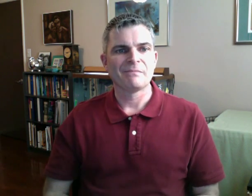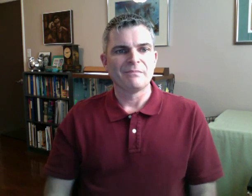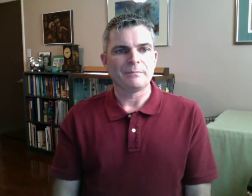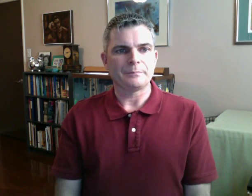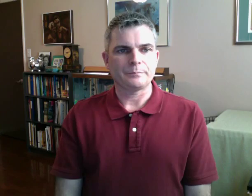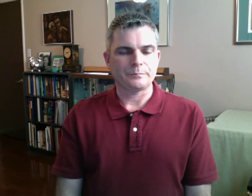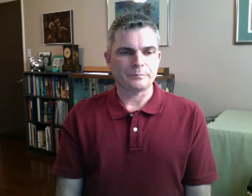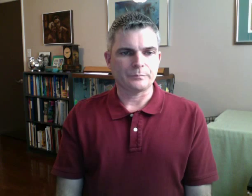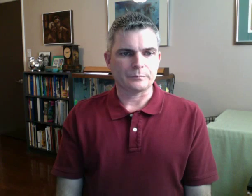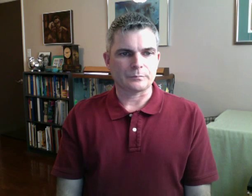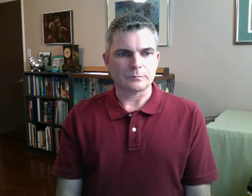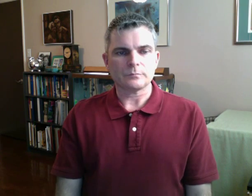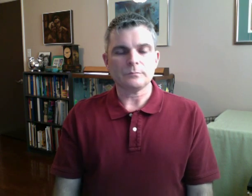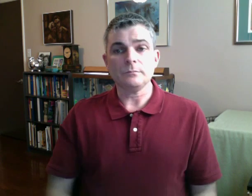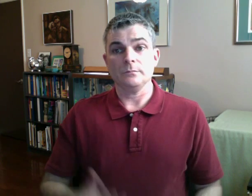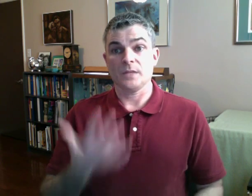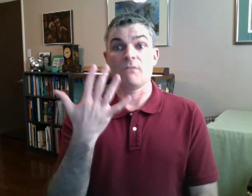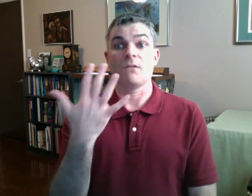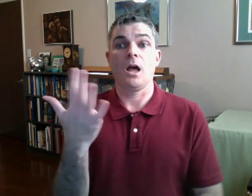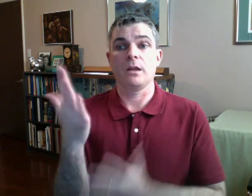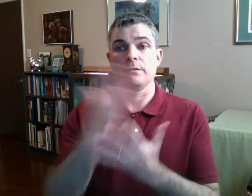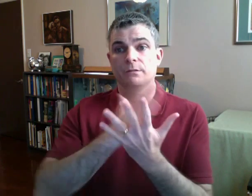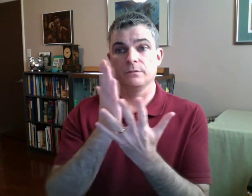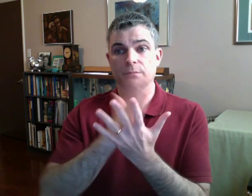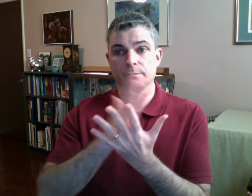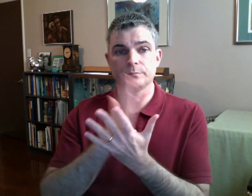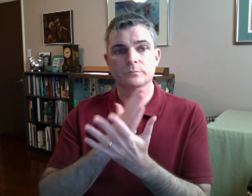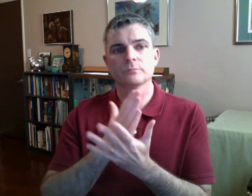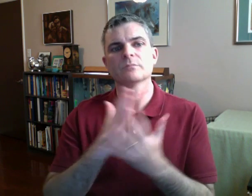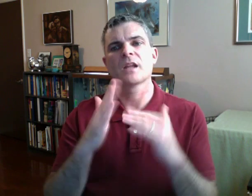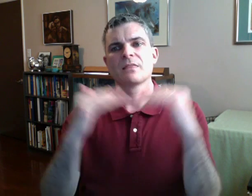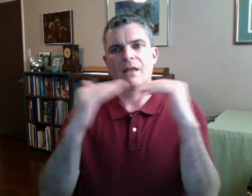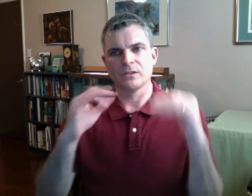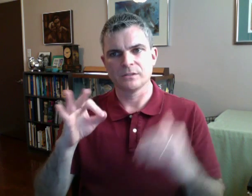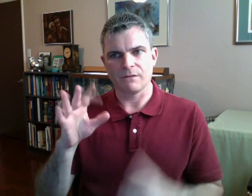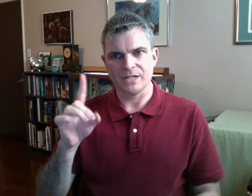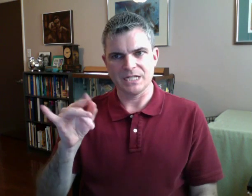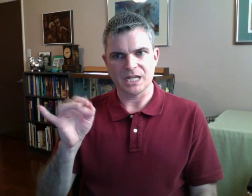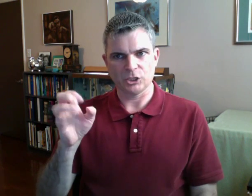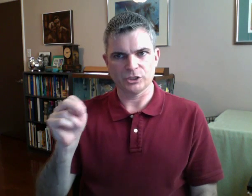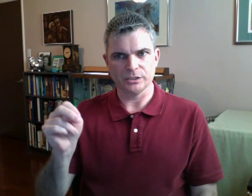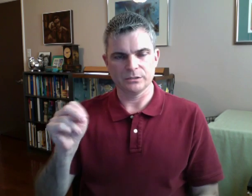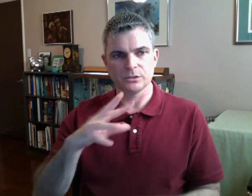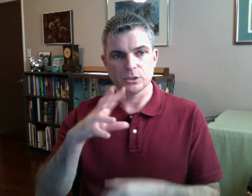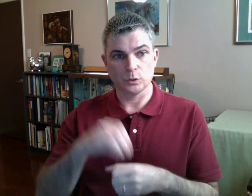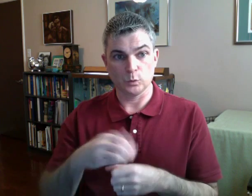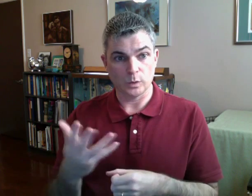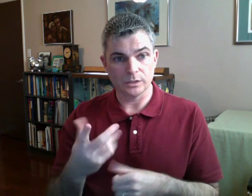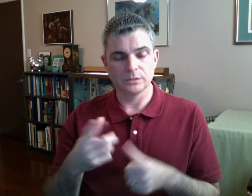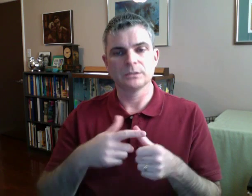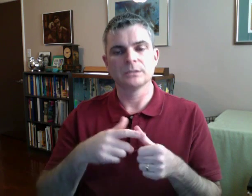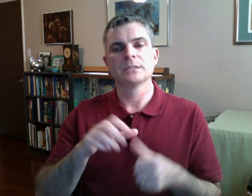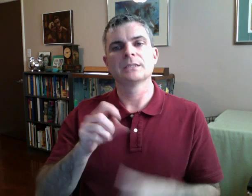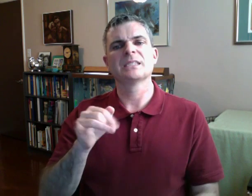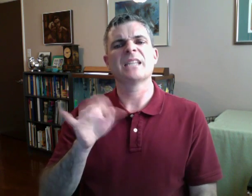The five language registers or levels of diction include, one, static, also known as